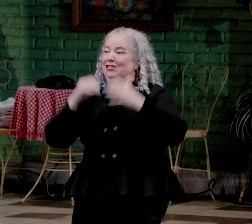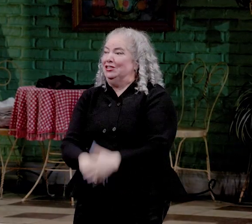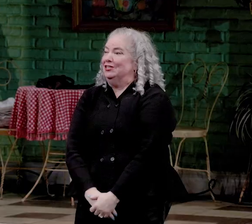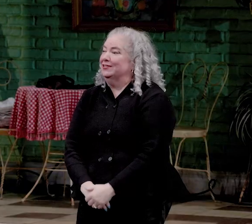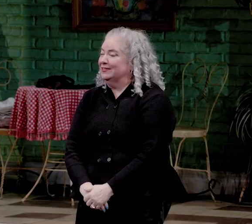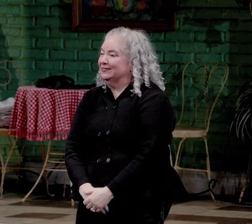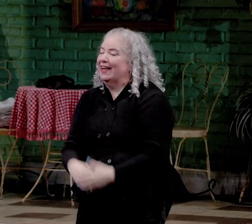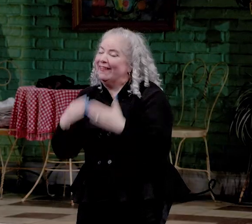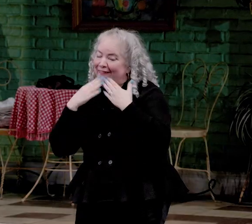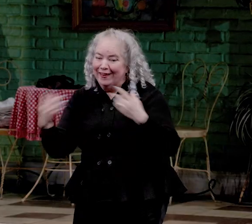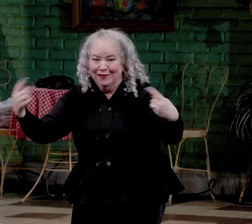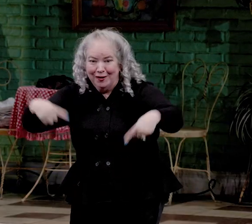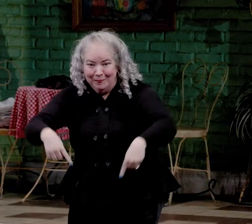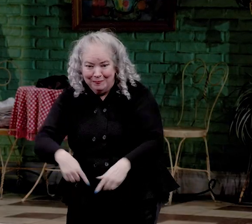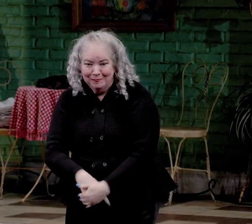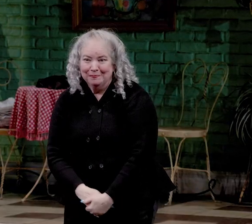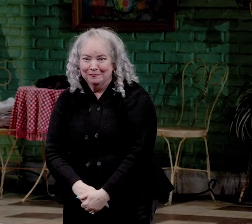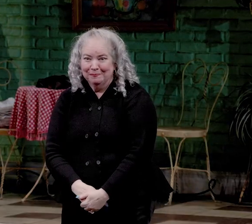out.